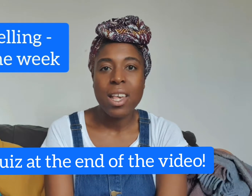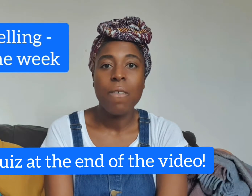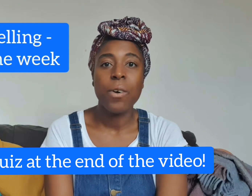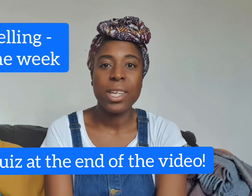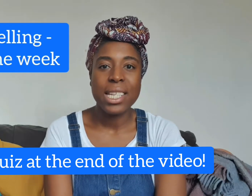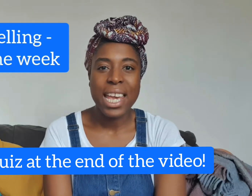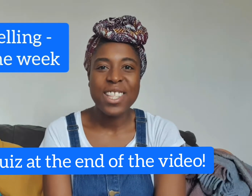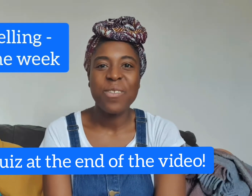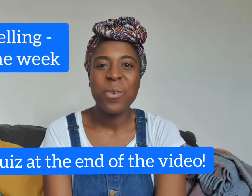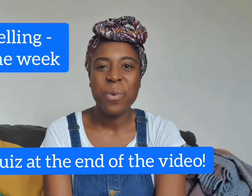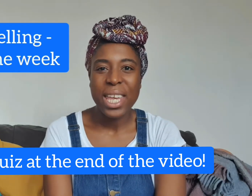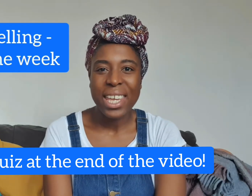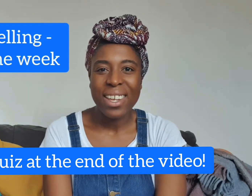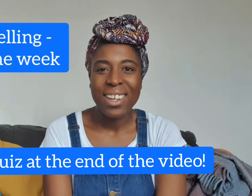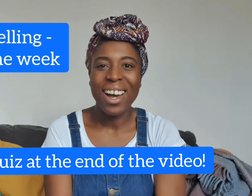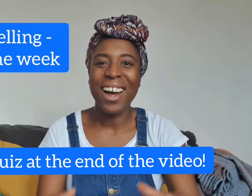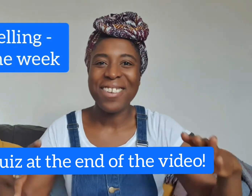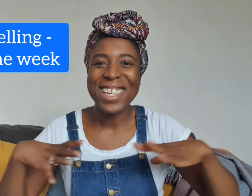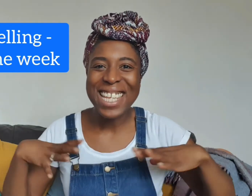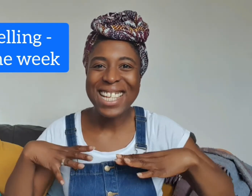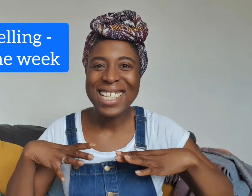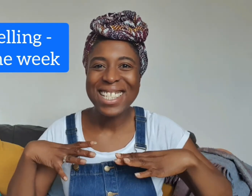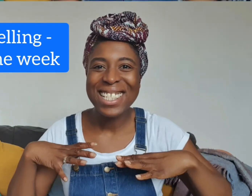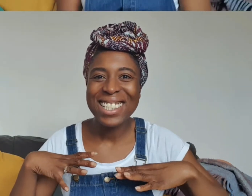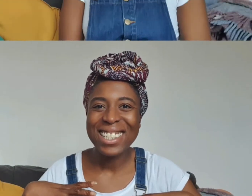for the days of the week. Are you ready?